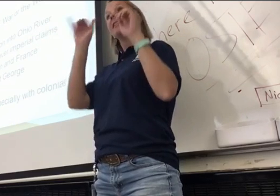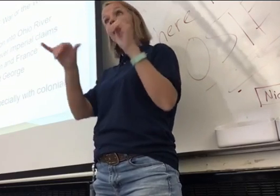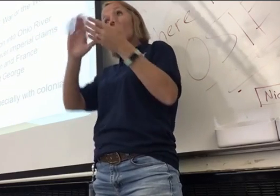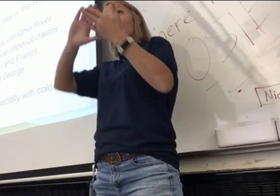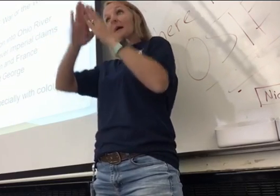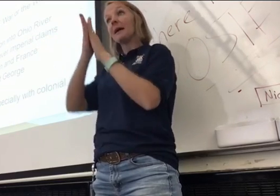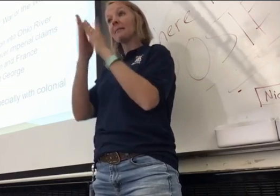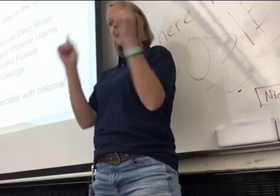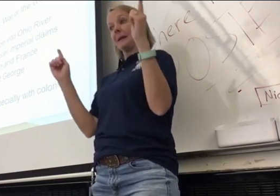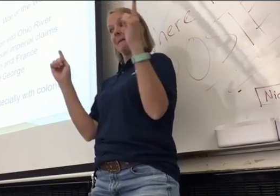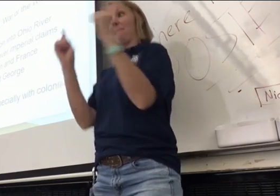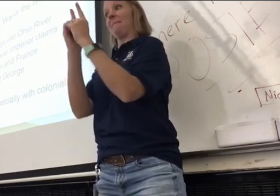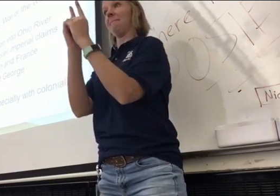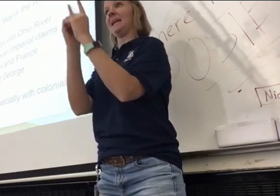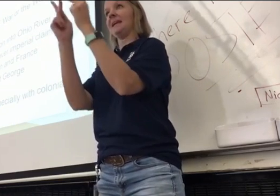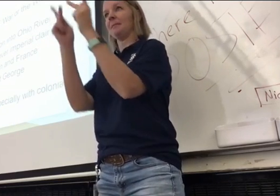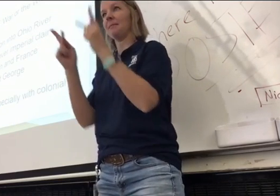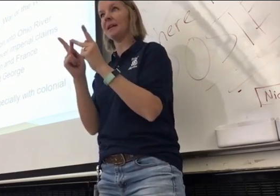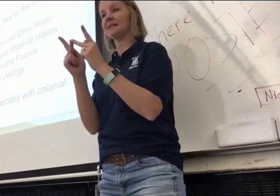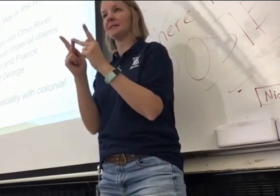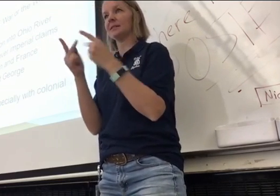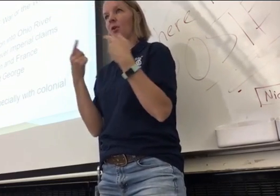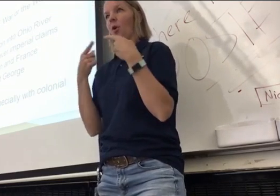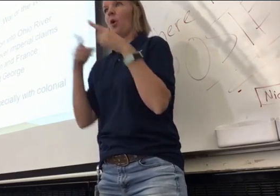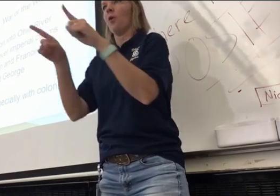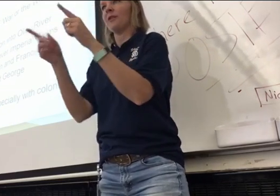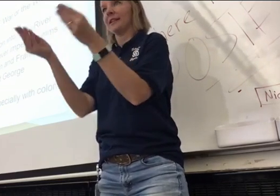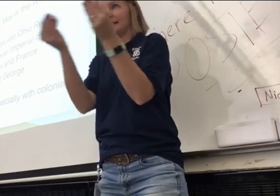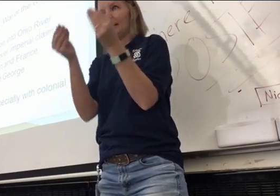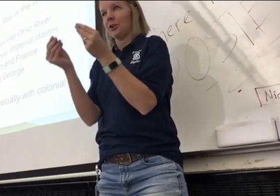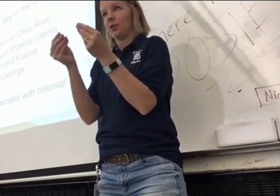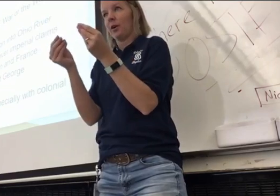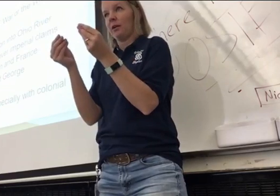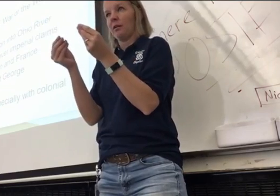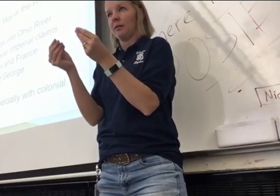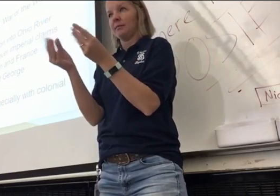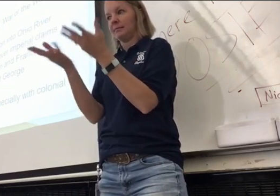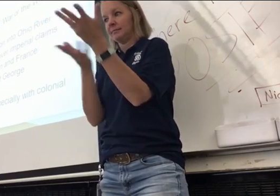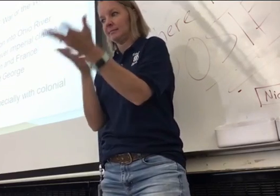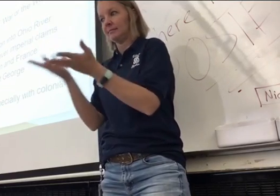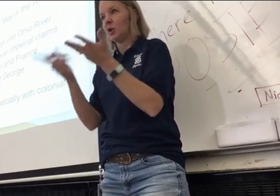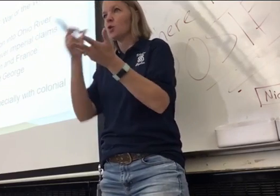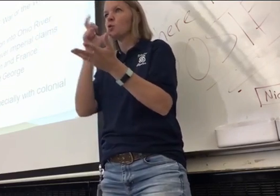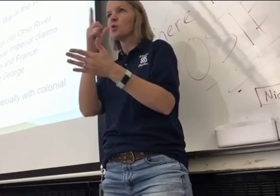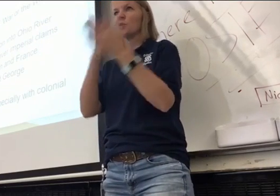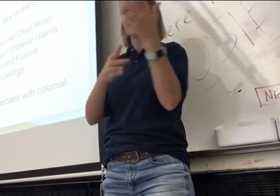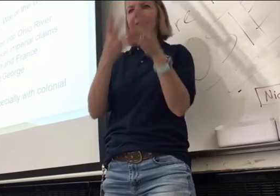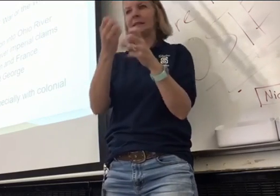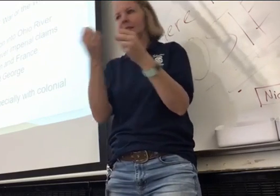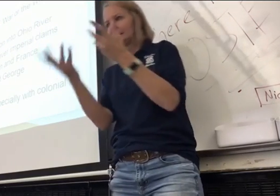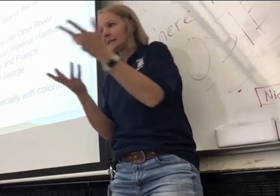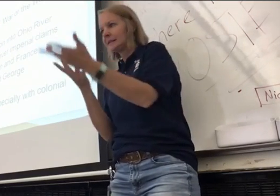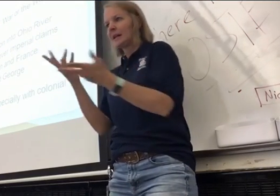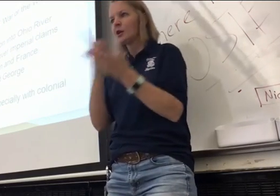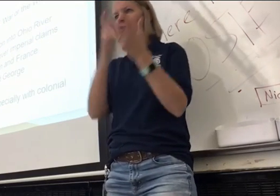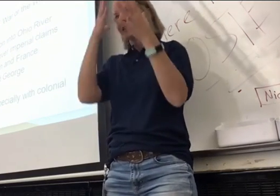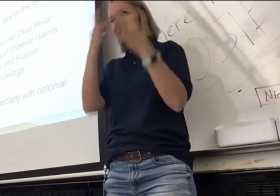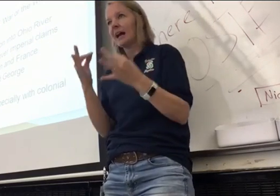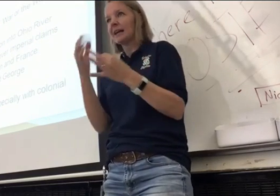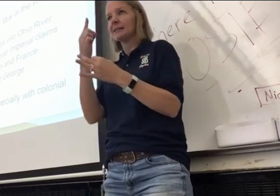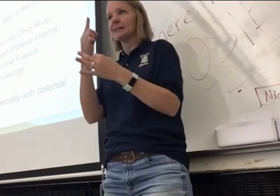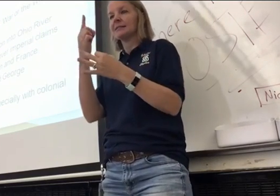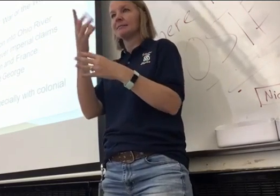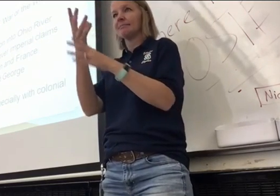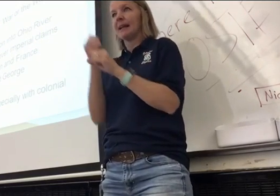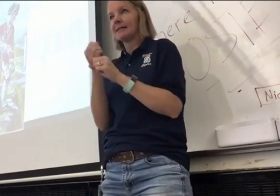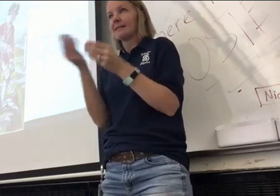become the meeting place in the war over this territorial land. Who gets what land, and who gets to decide who gets what